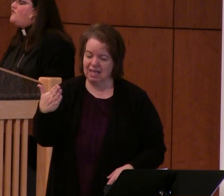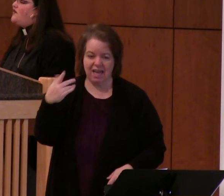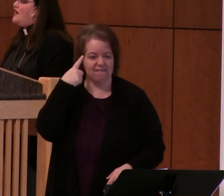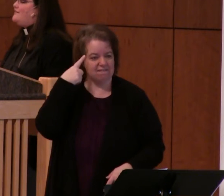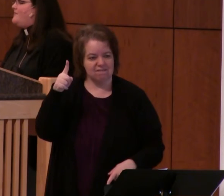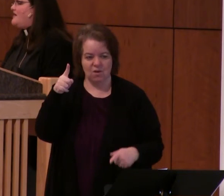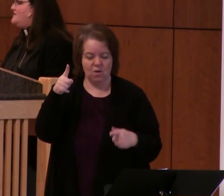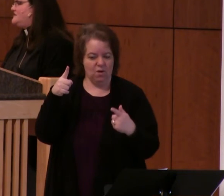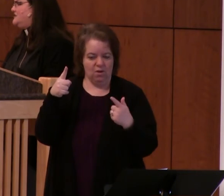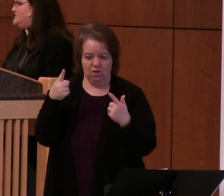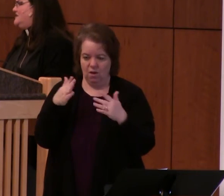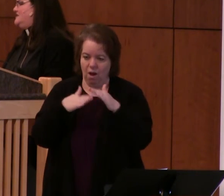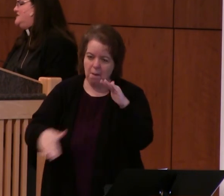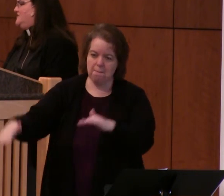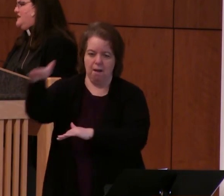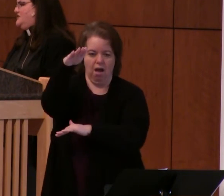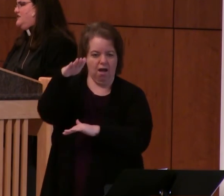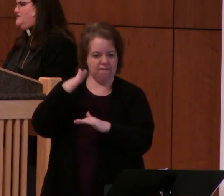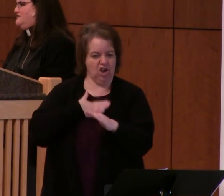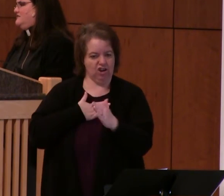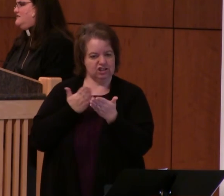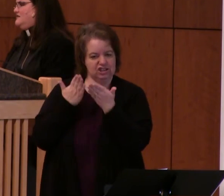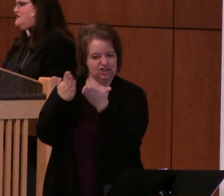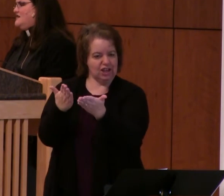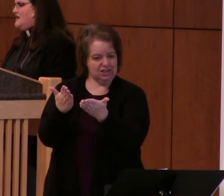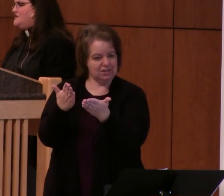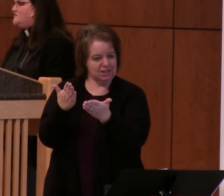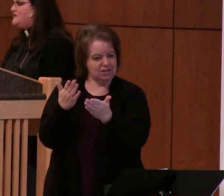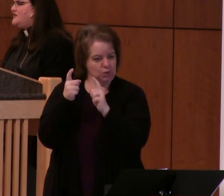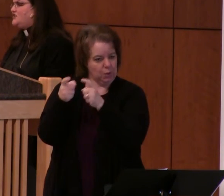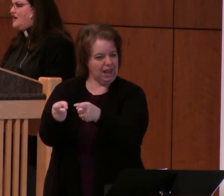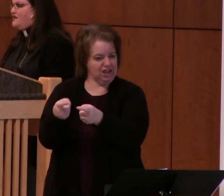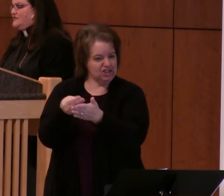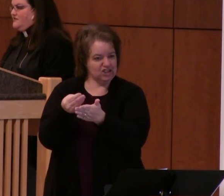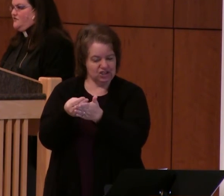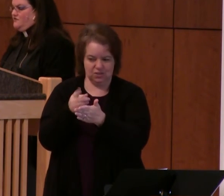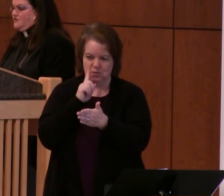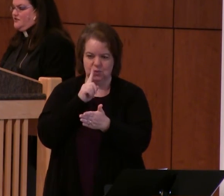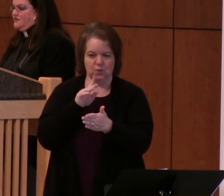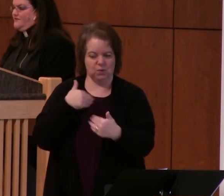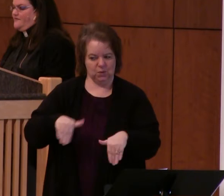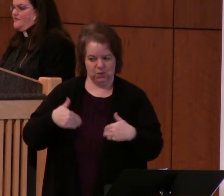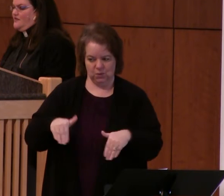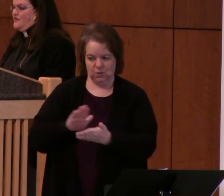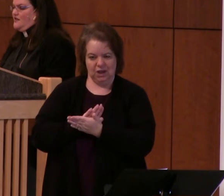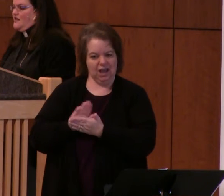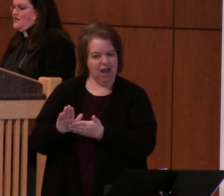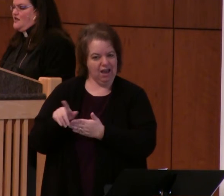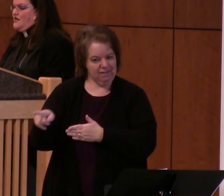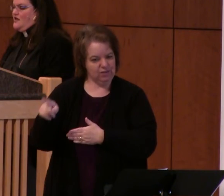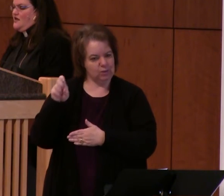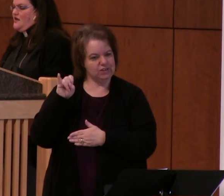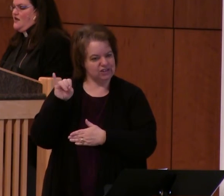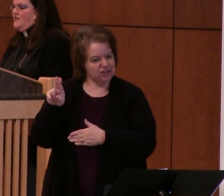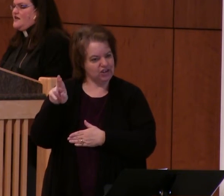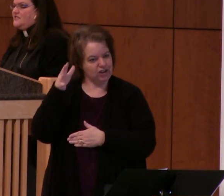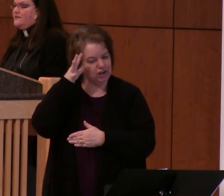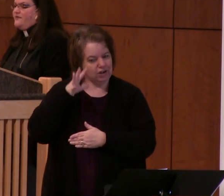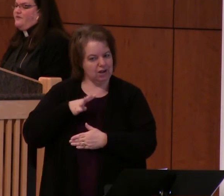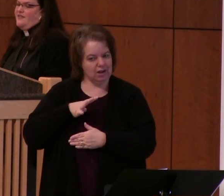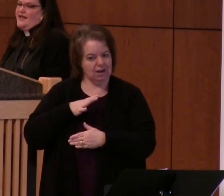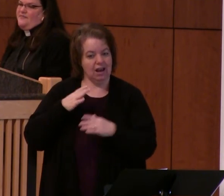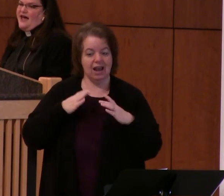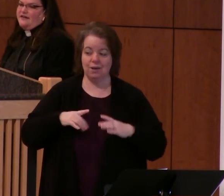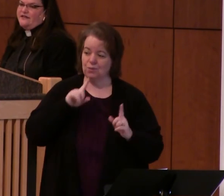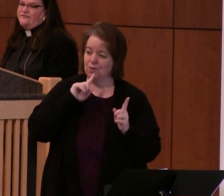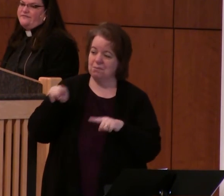going over and above the suggested donation. That is really generous of you, sir. And the